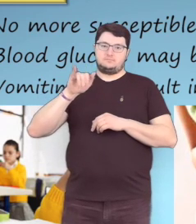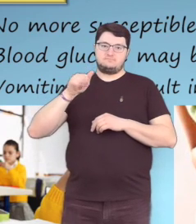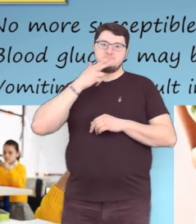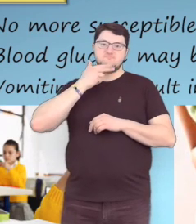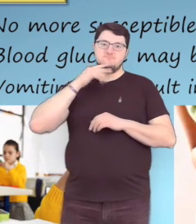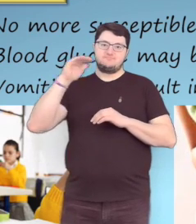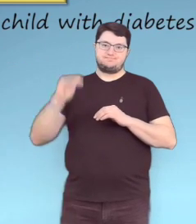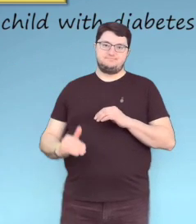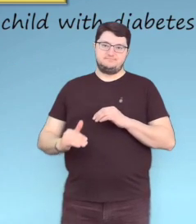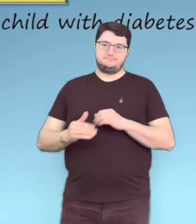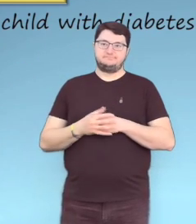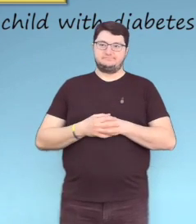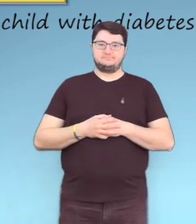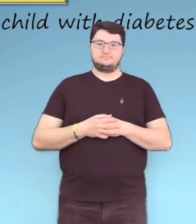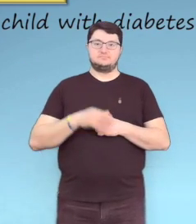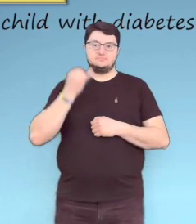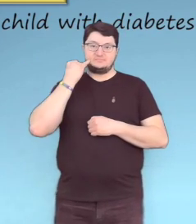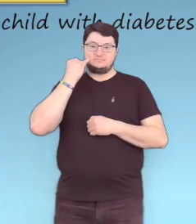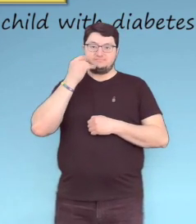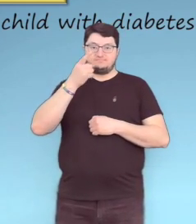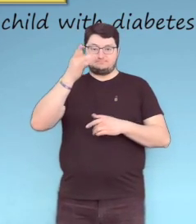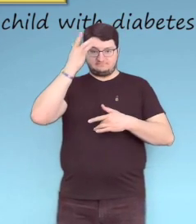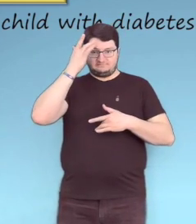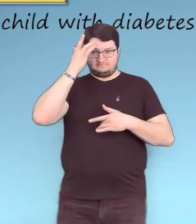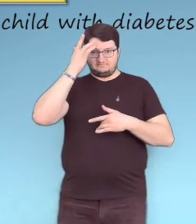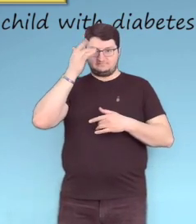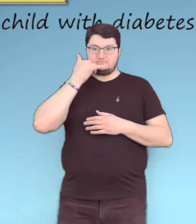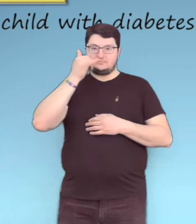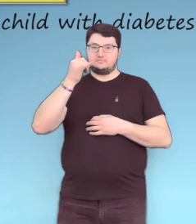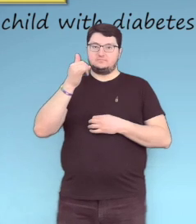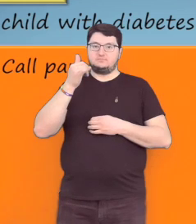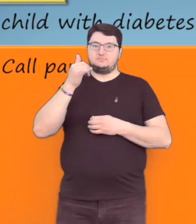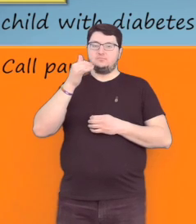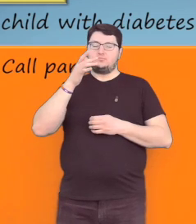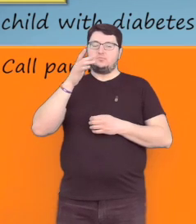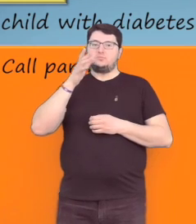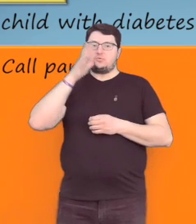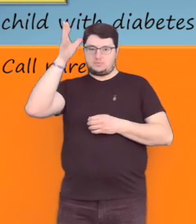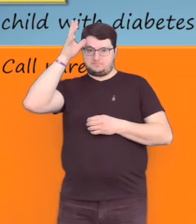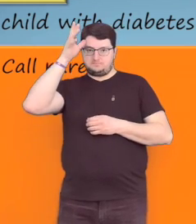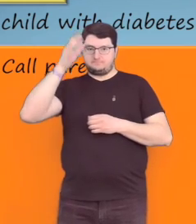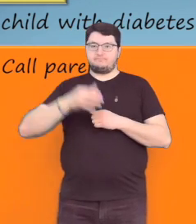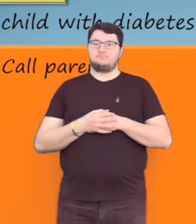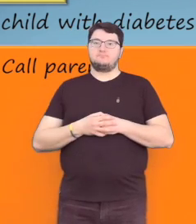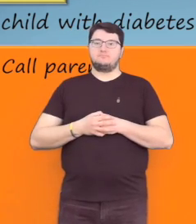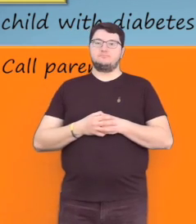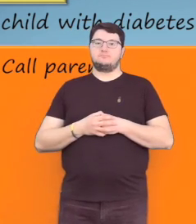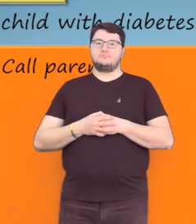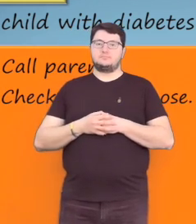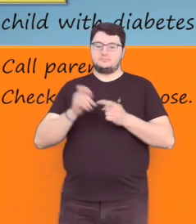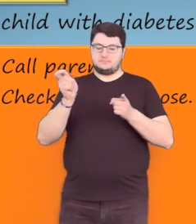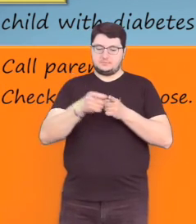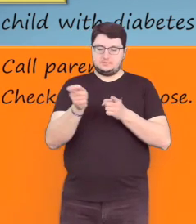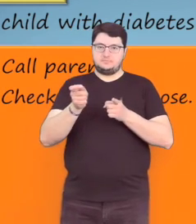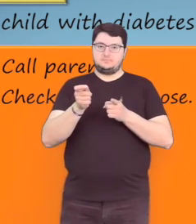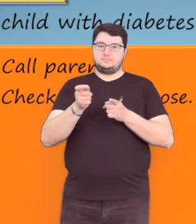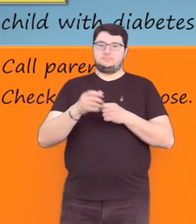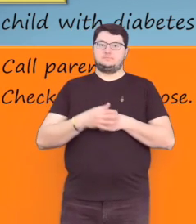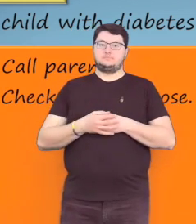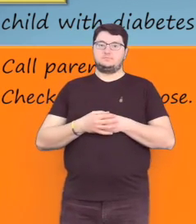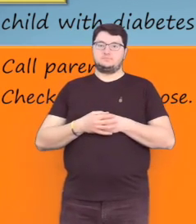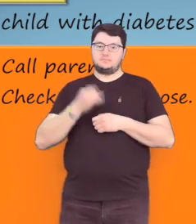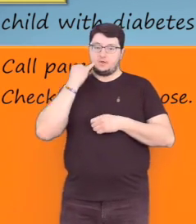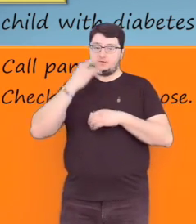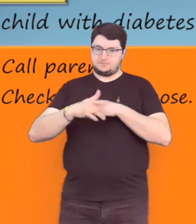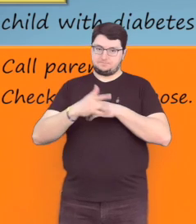If a child with diabetes becomes ill, call their parent. Check their blood glucose,